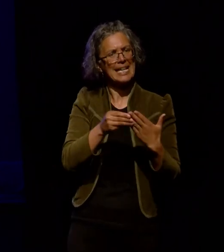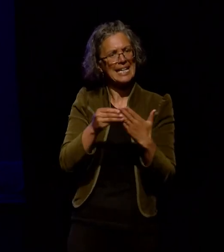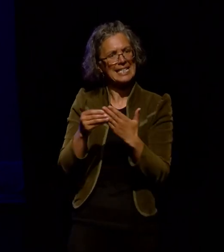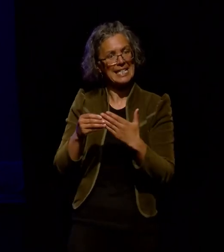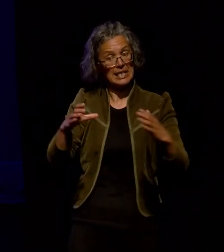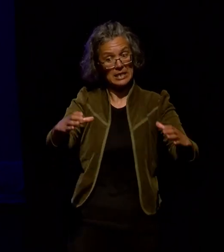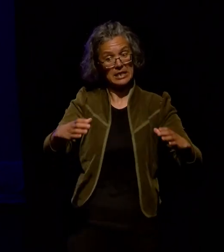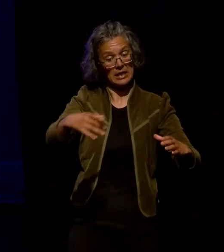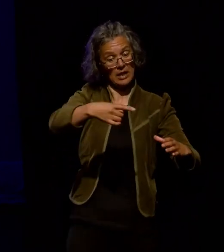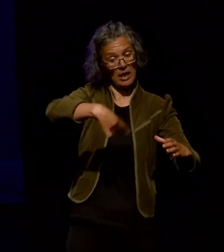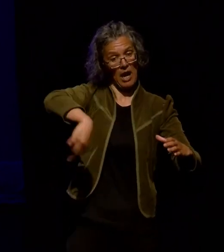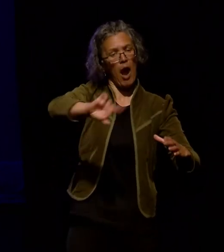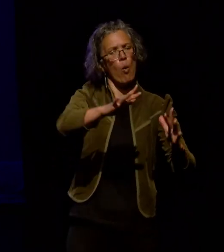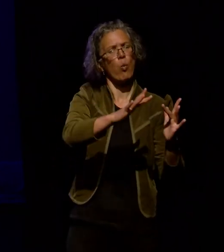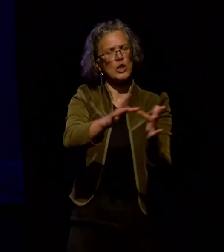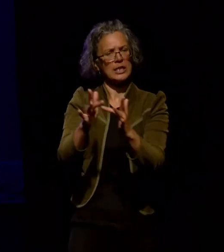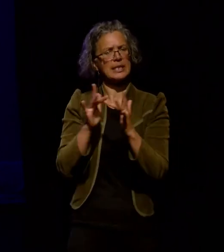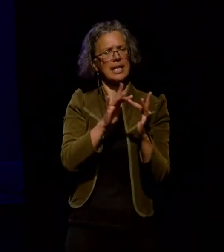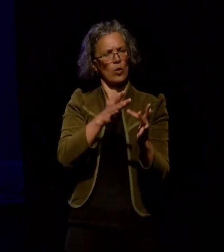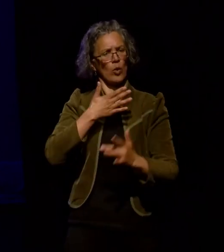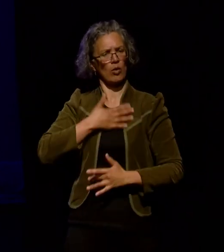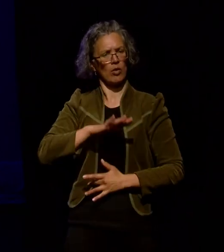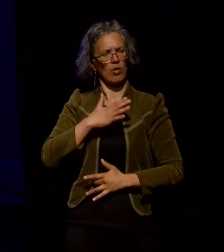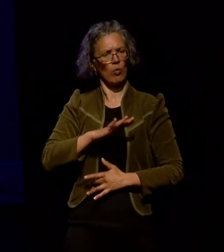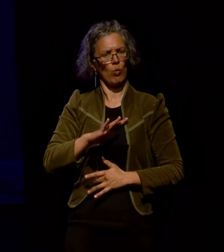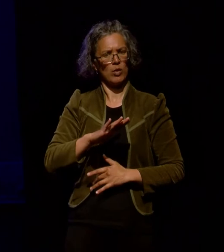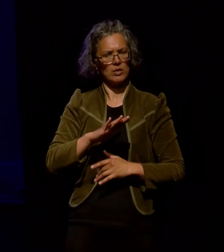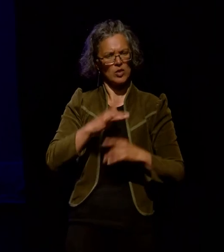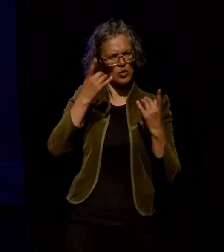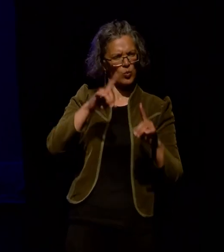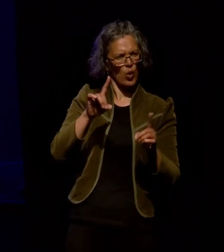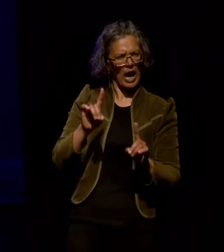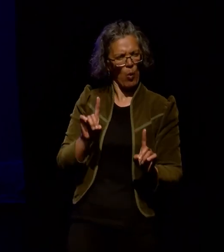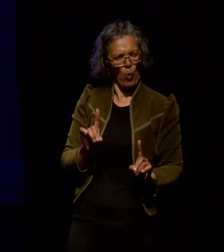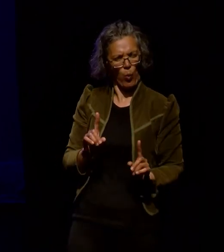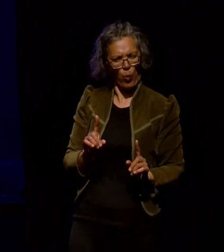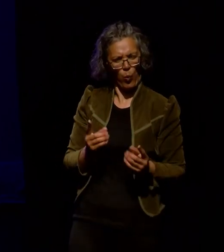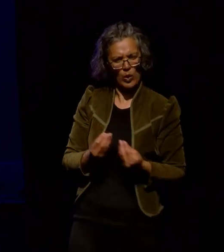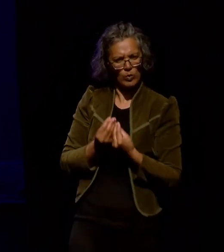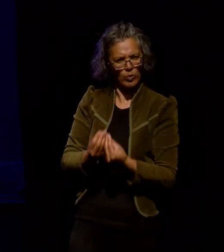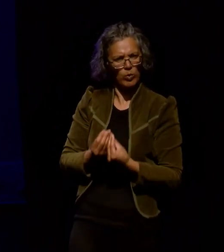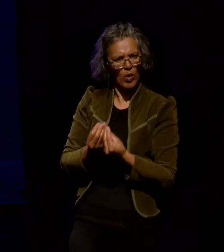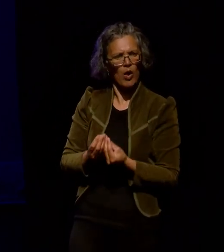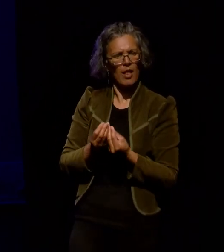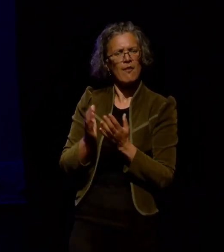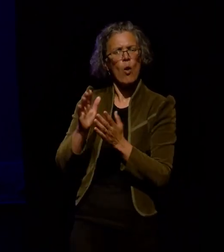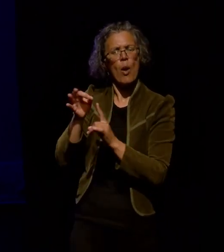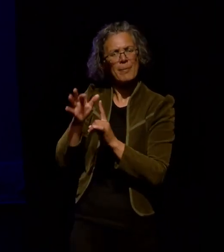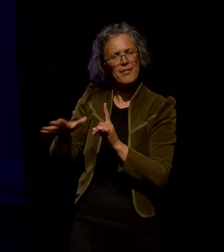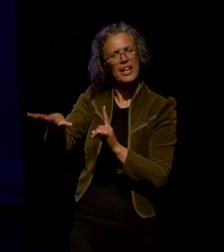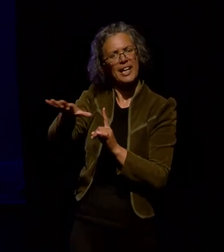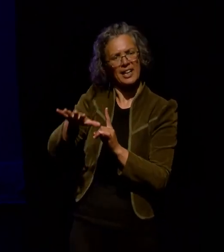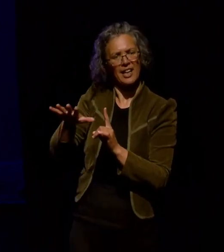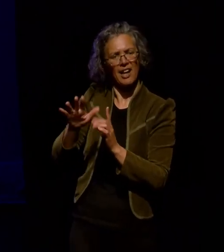build a collaborative network together to address key systemic opportunities for Pacific libraries, including documentary heritage. This